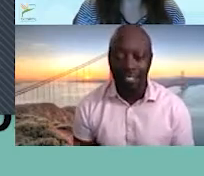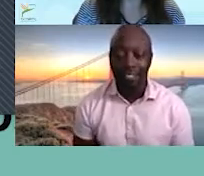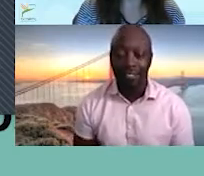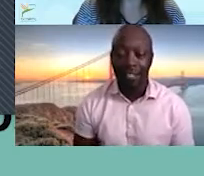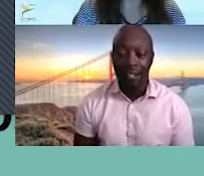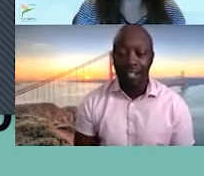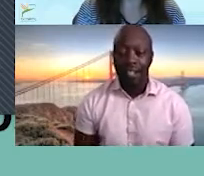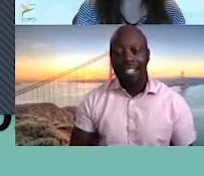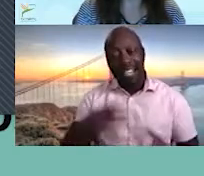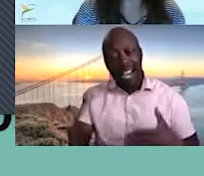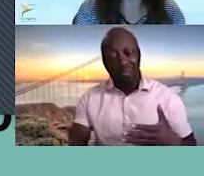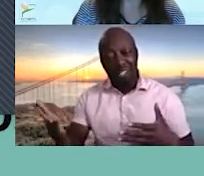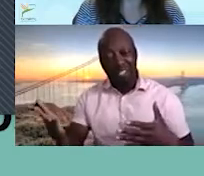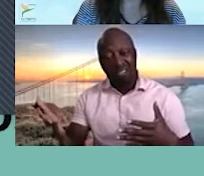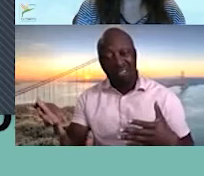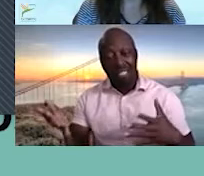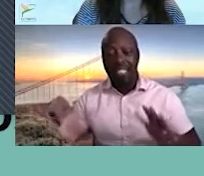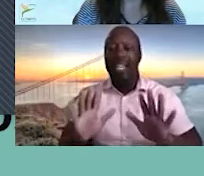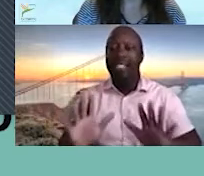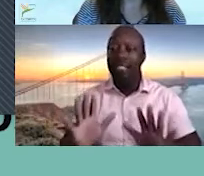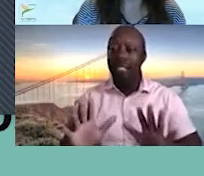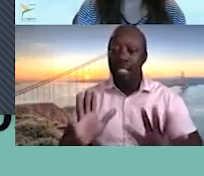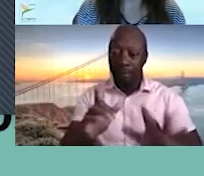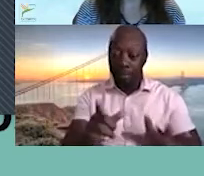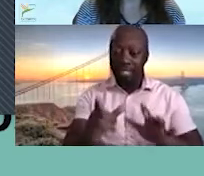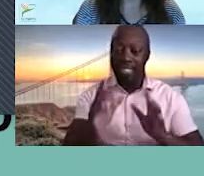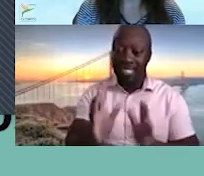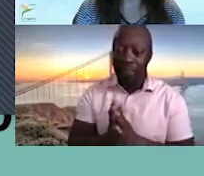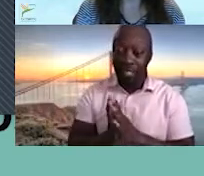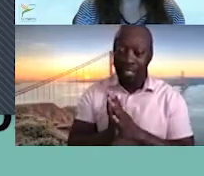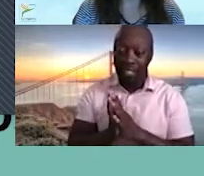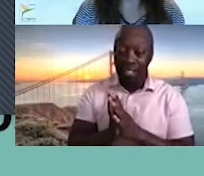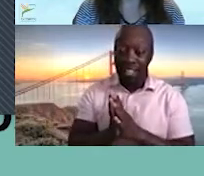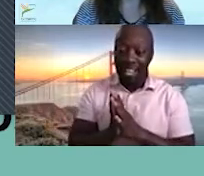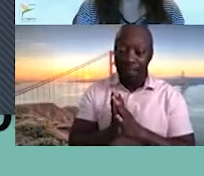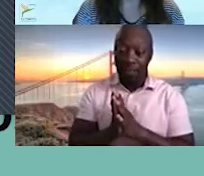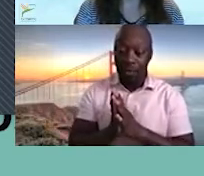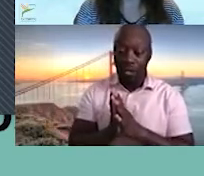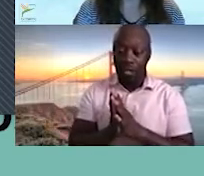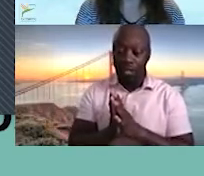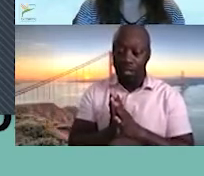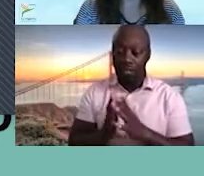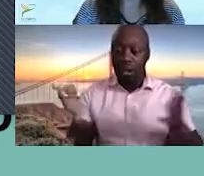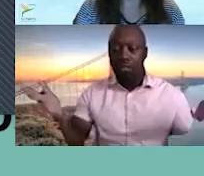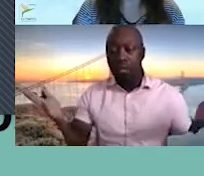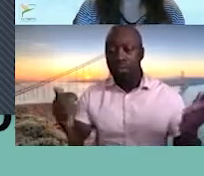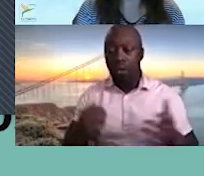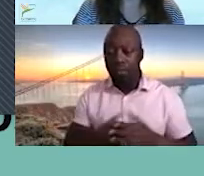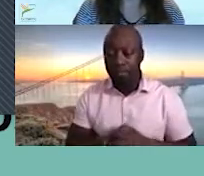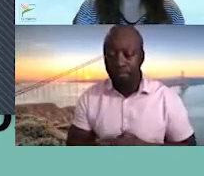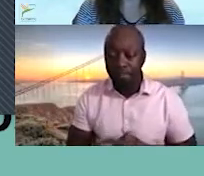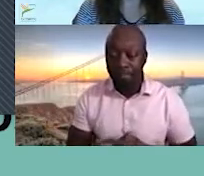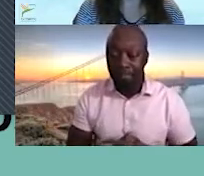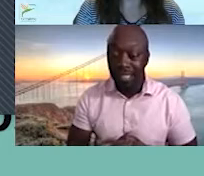that. And then after, see, the person accepted that for, oh, you want some more.